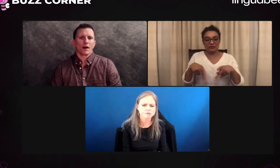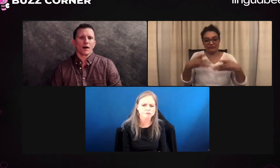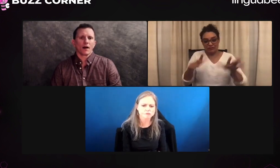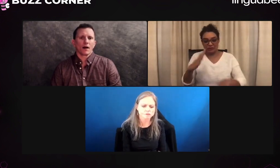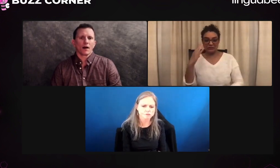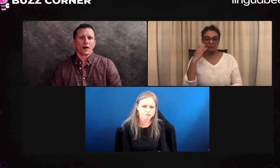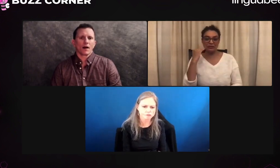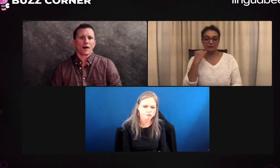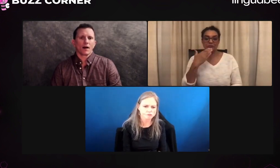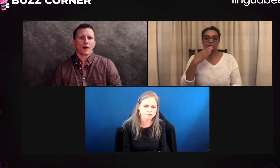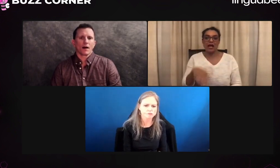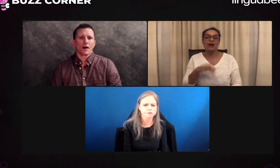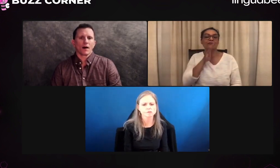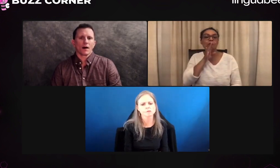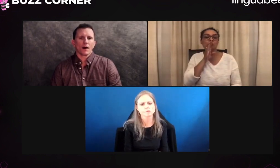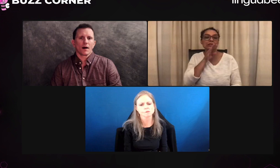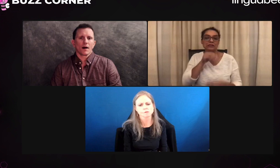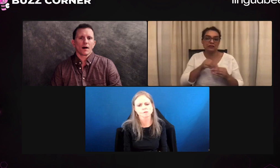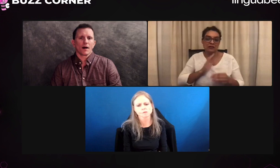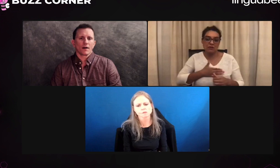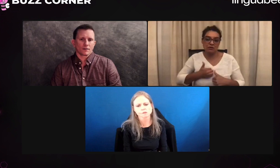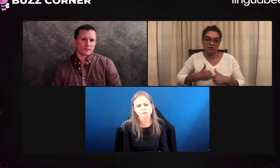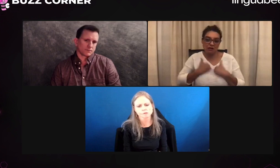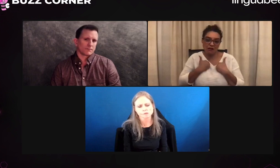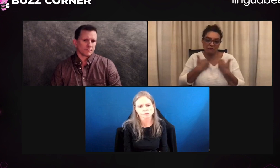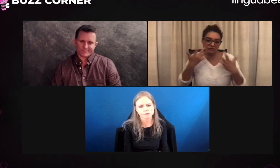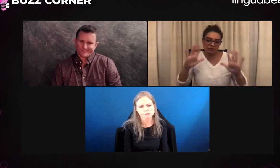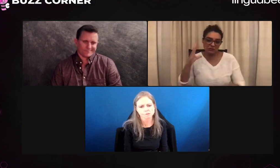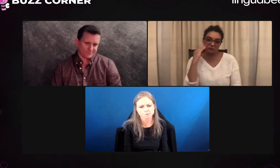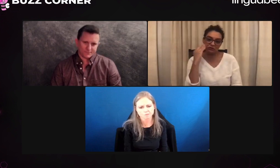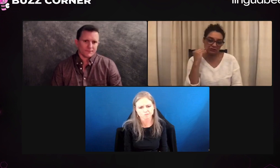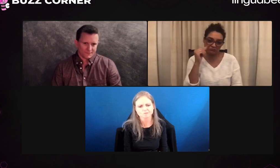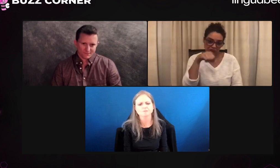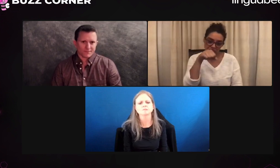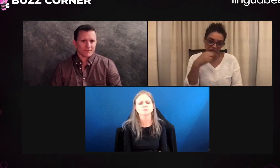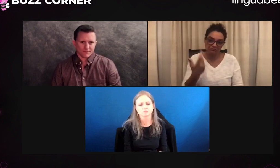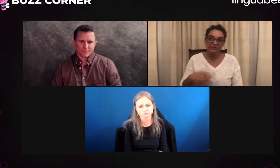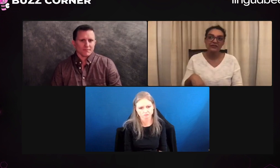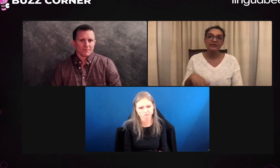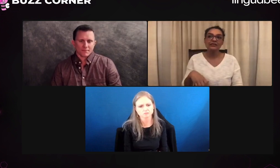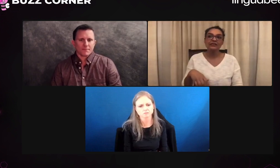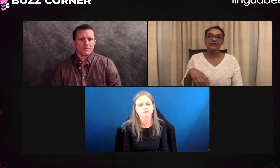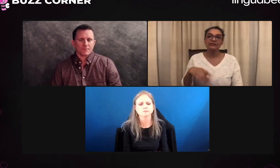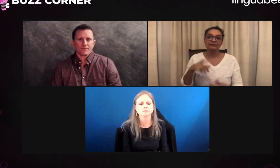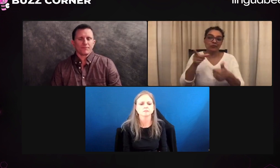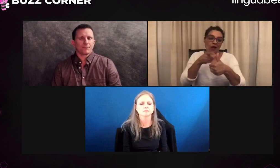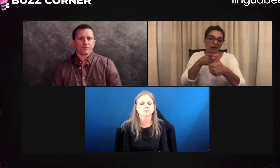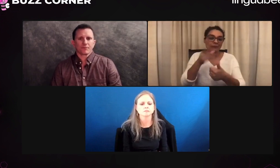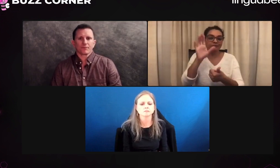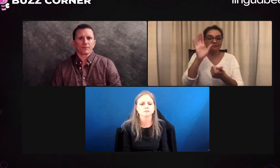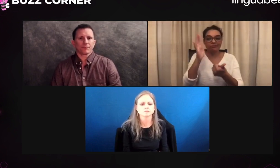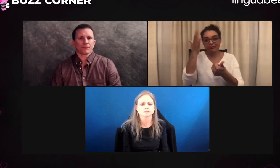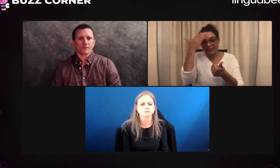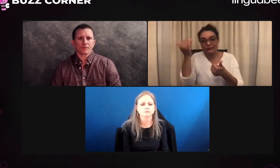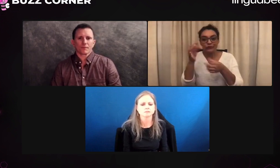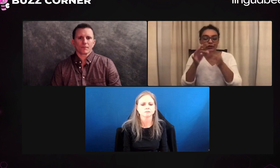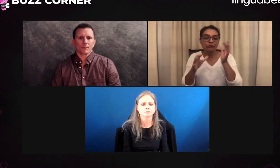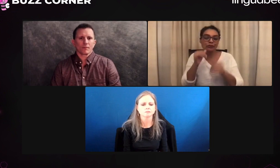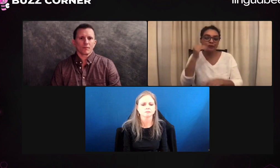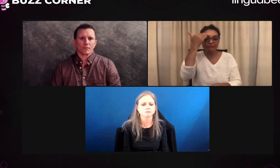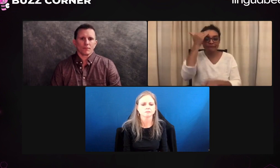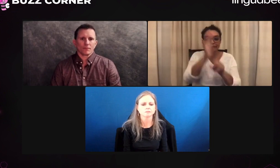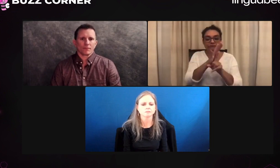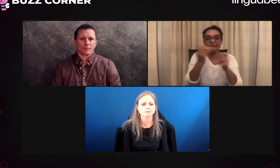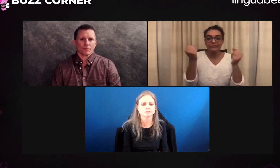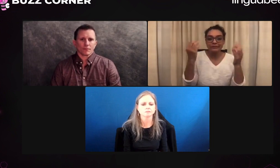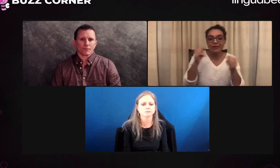And I know that every deaf person has had this experience of having a bad interpreter or a bad voice